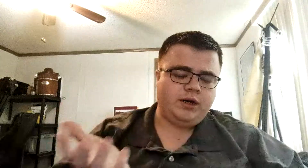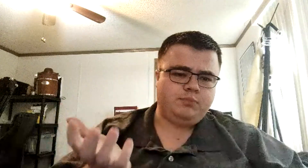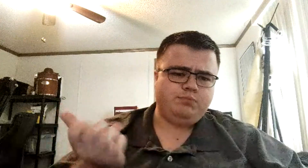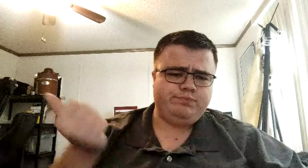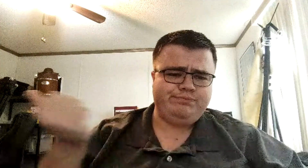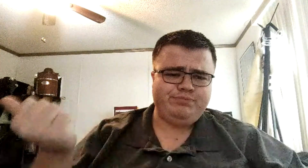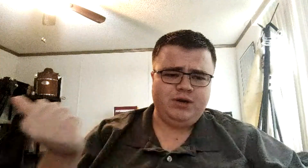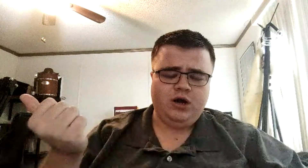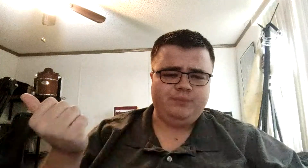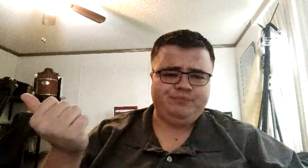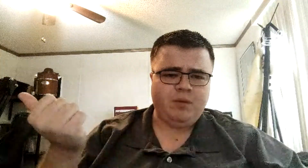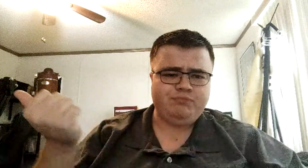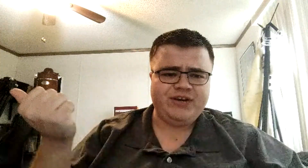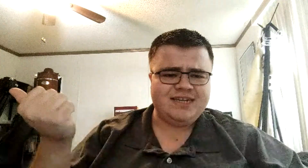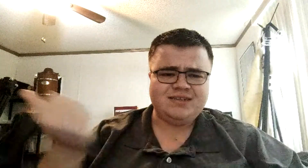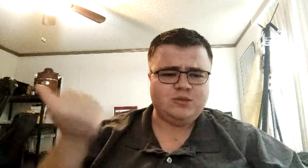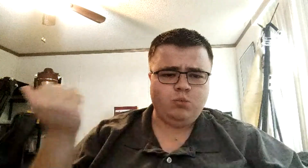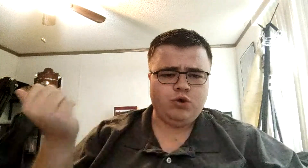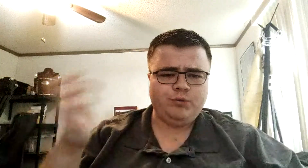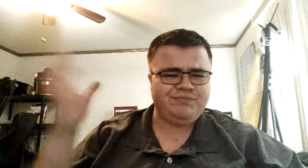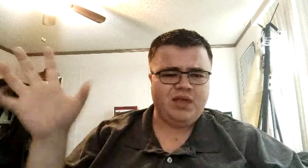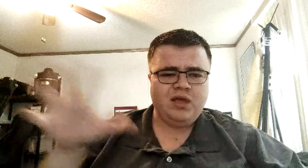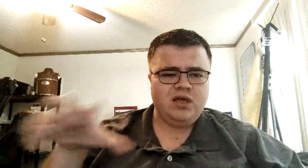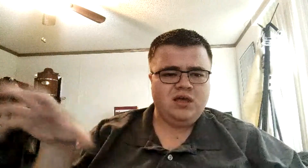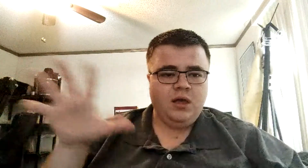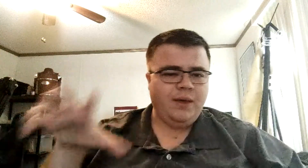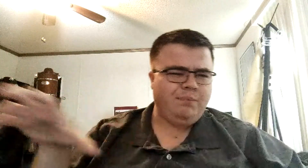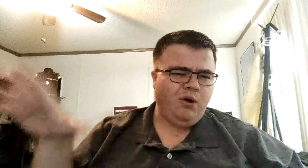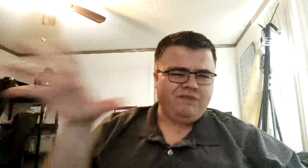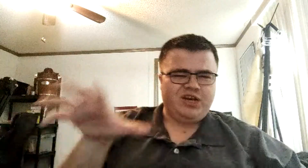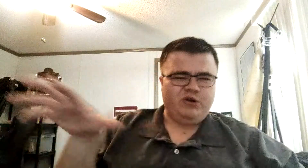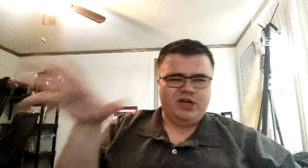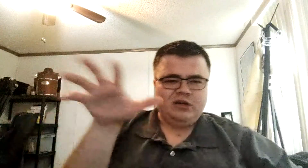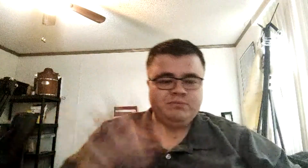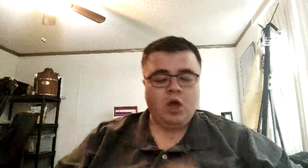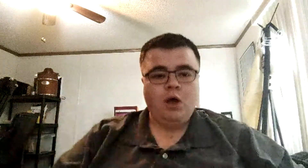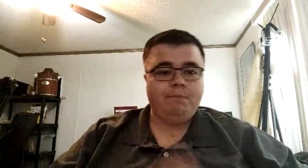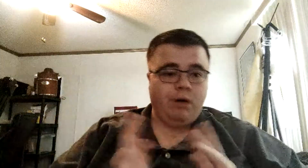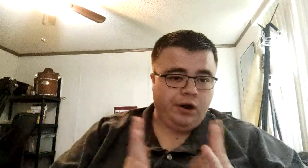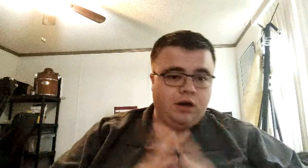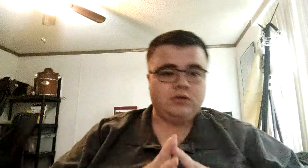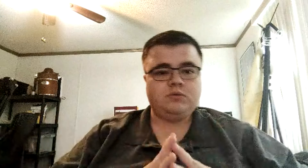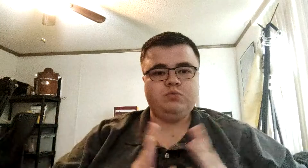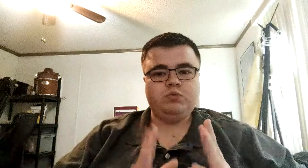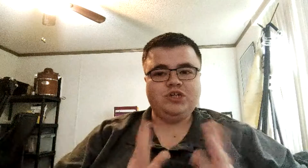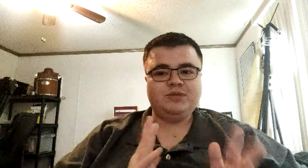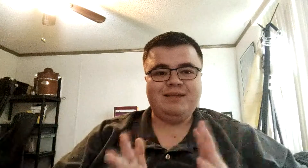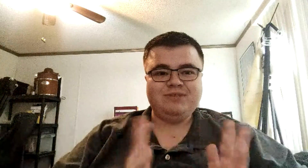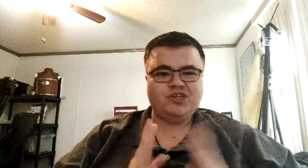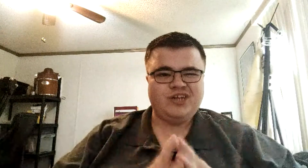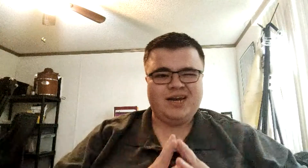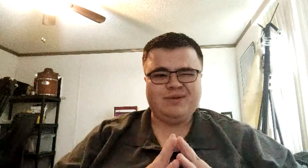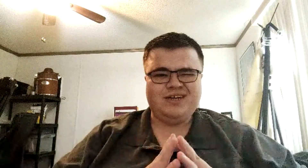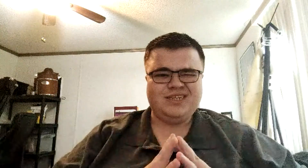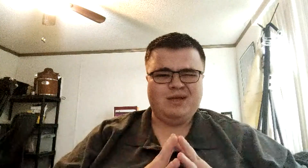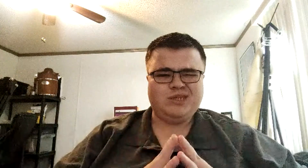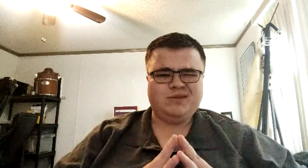in uh, Britain somewhere, that part of Ireland. But originally I understand because I was